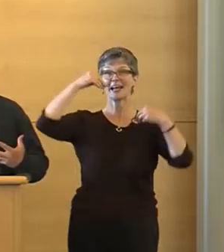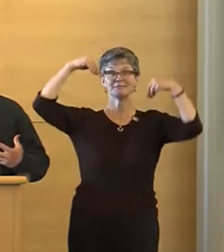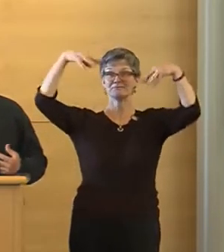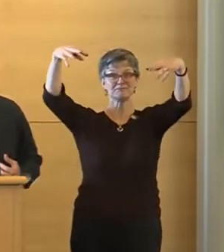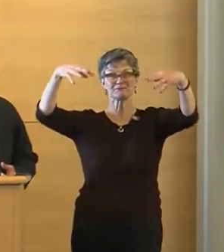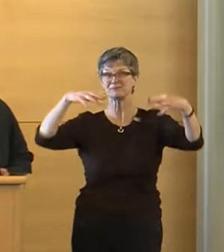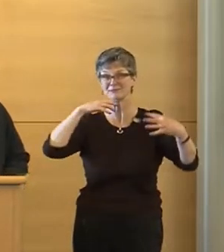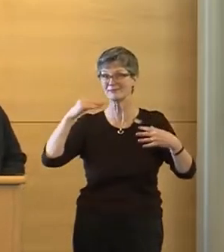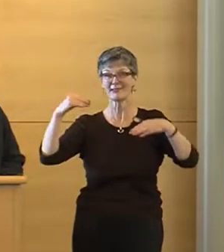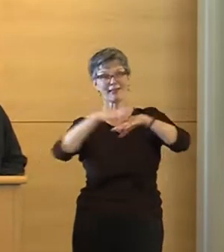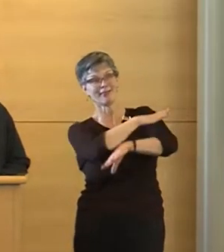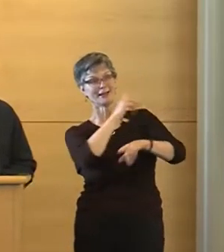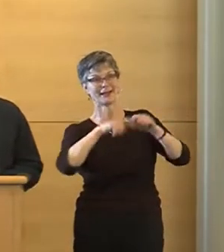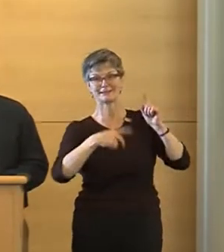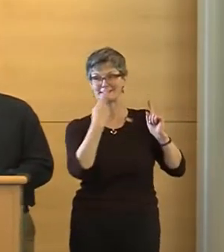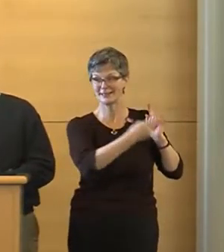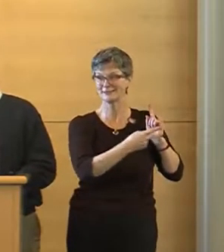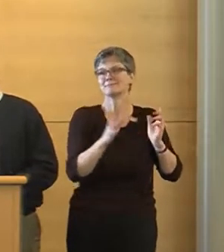It's a